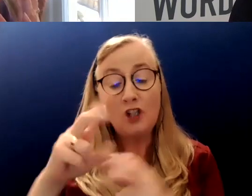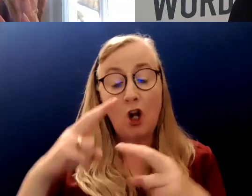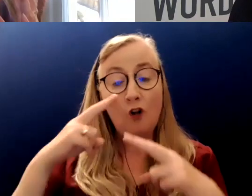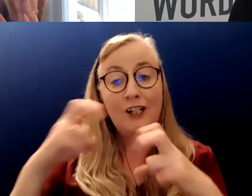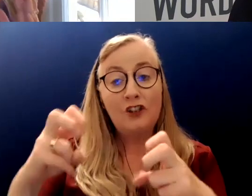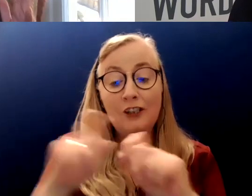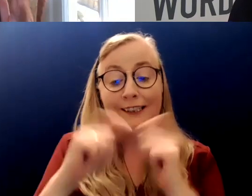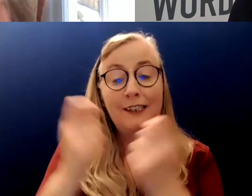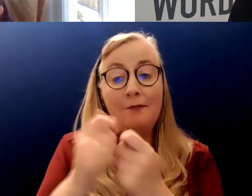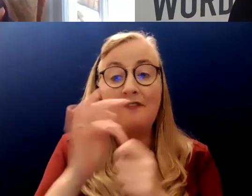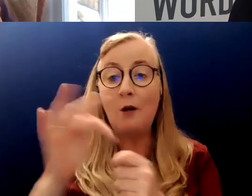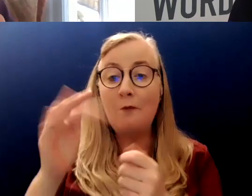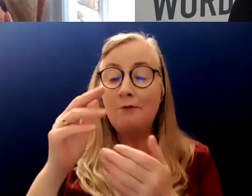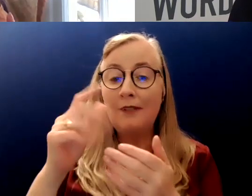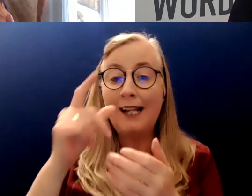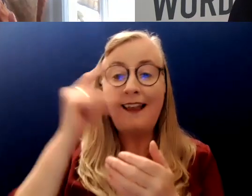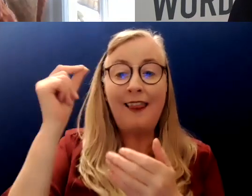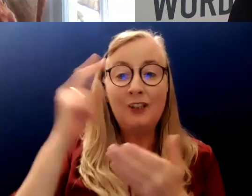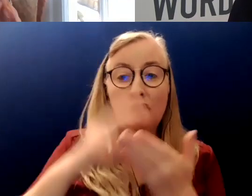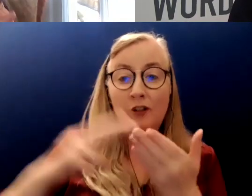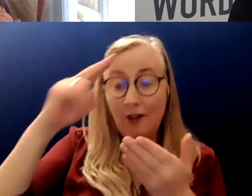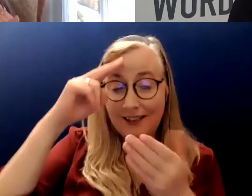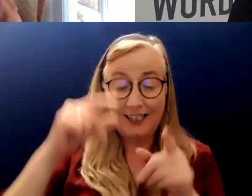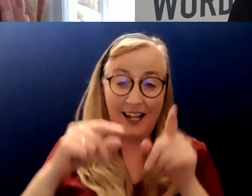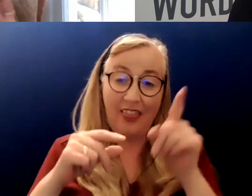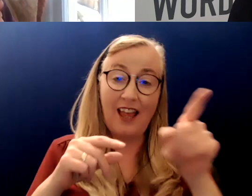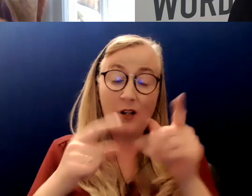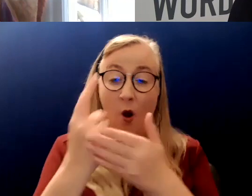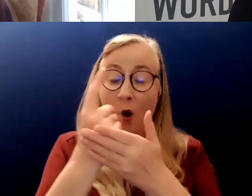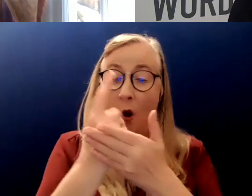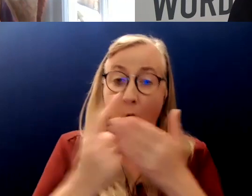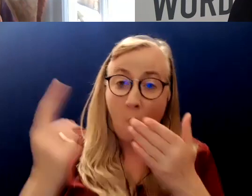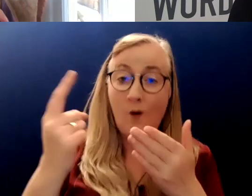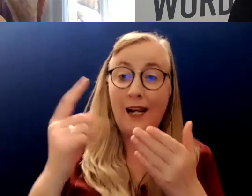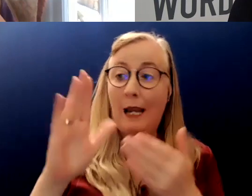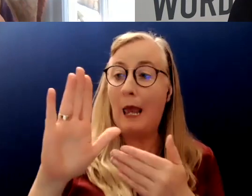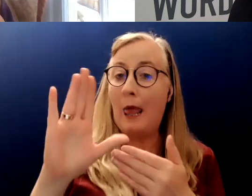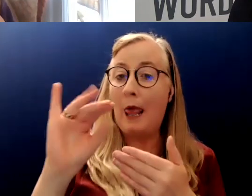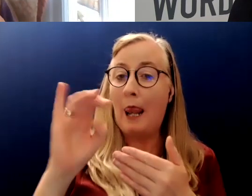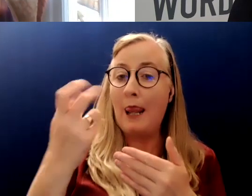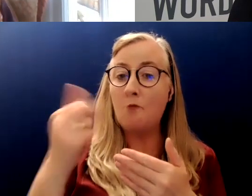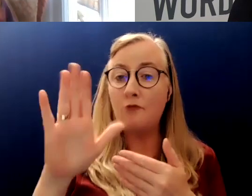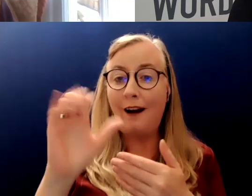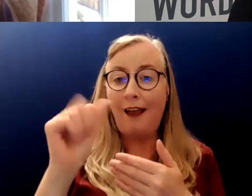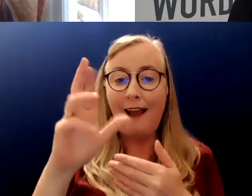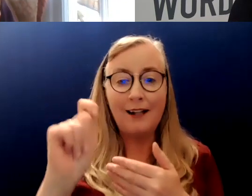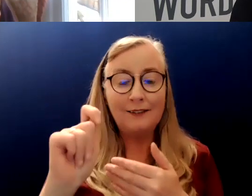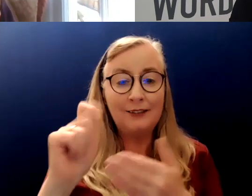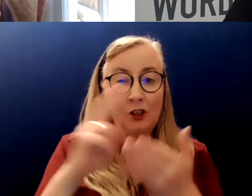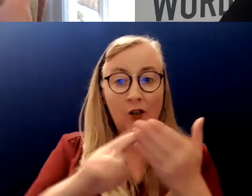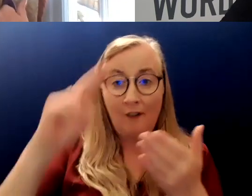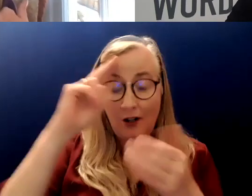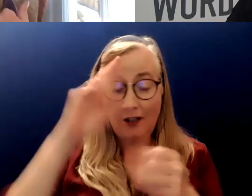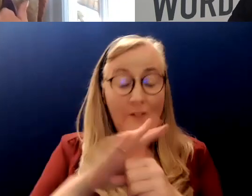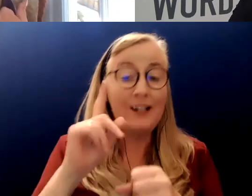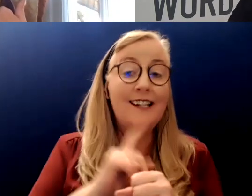Gallaudet University, which was the world's only liberal arts, four-year liberal arts university for deaf people, where